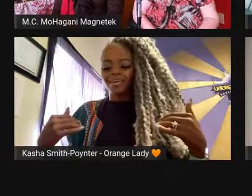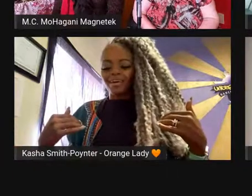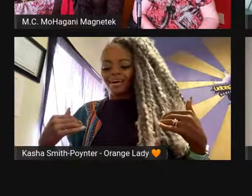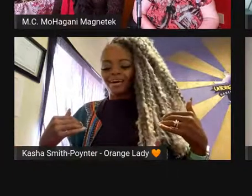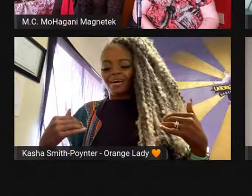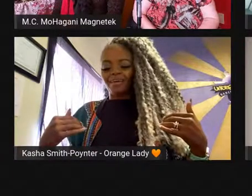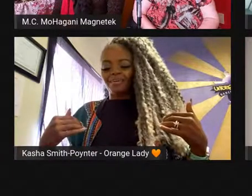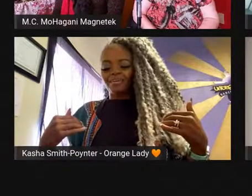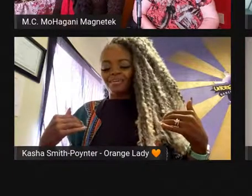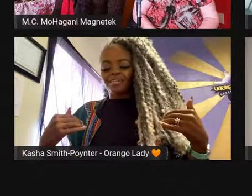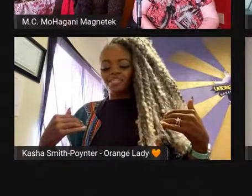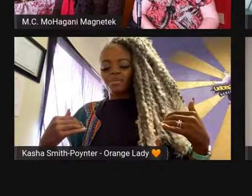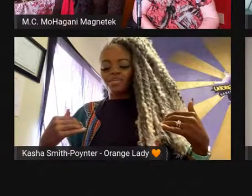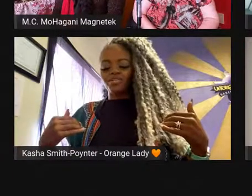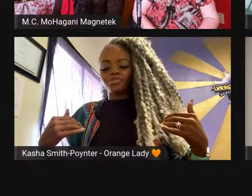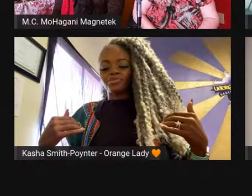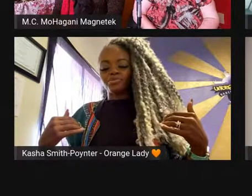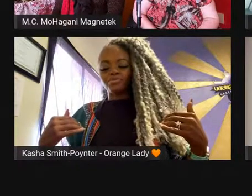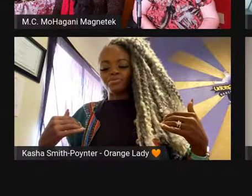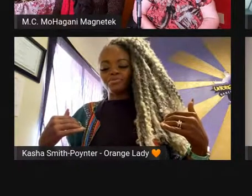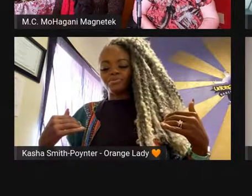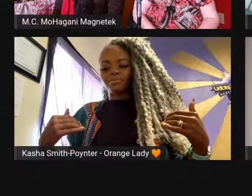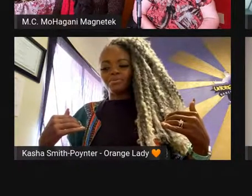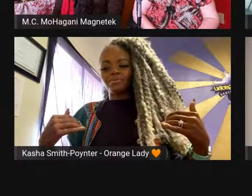can speak to